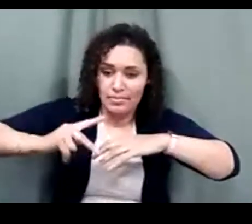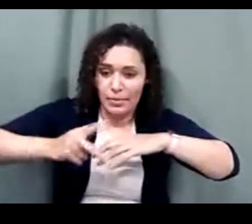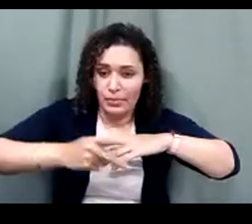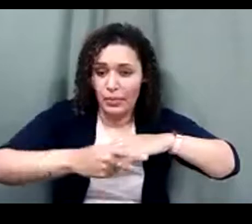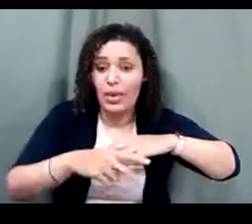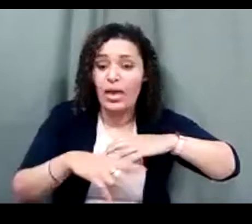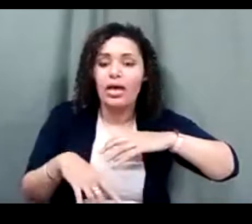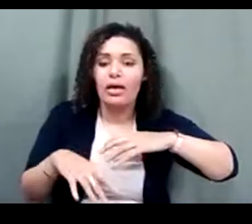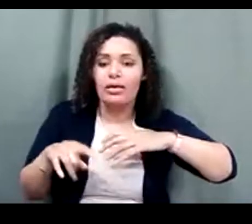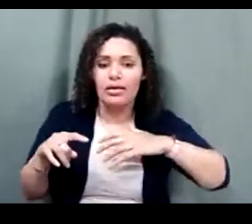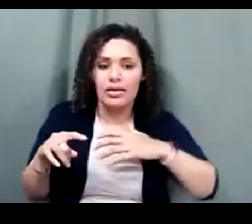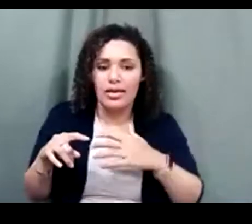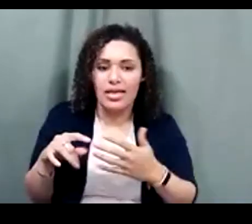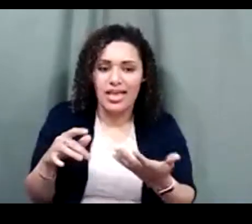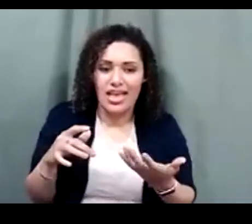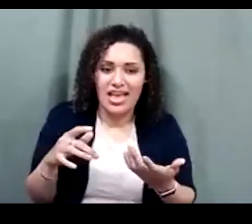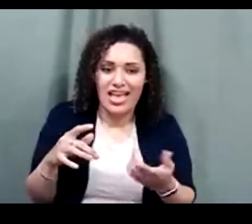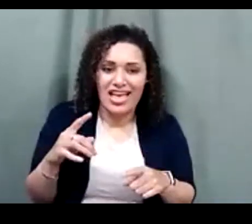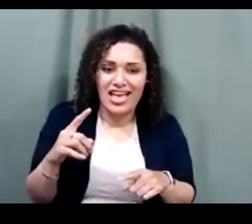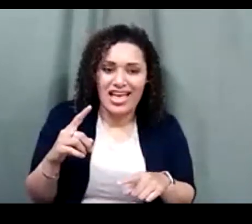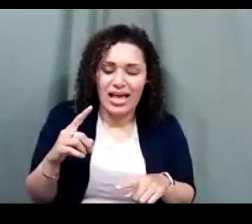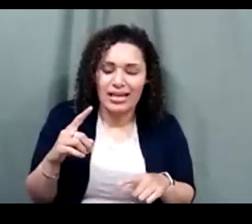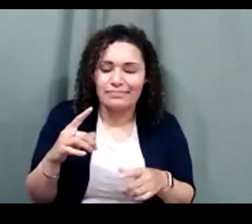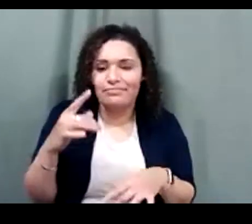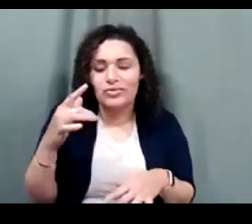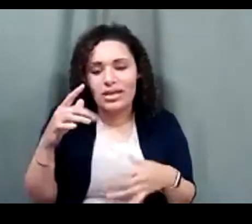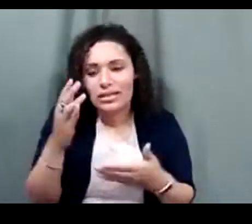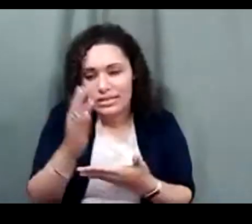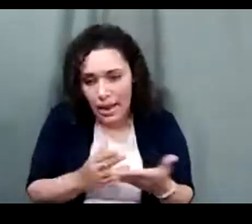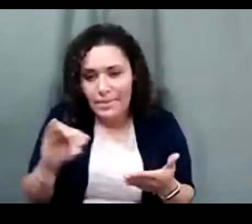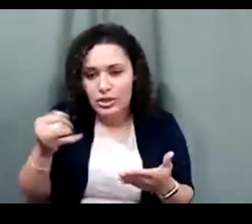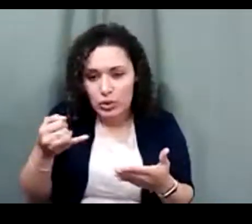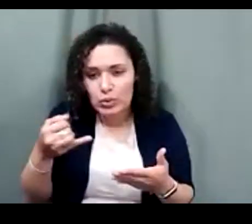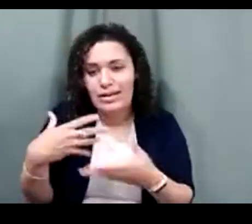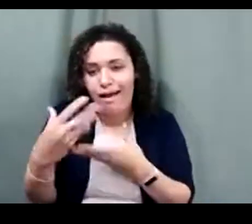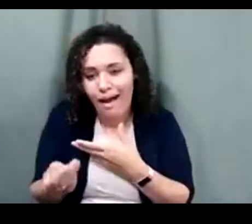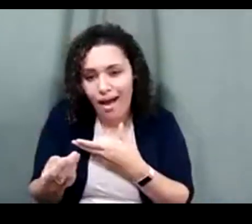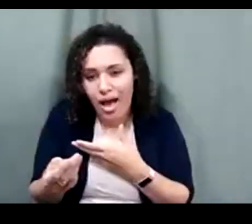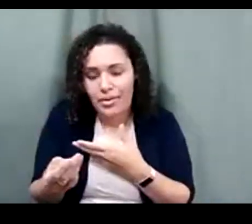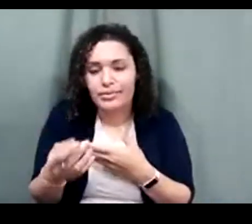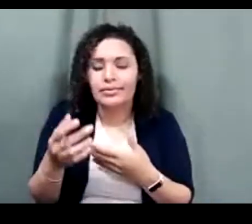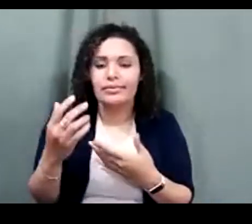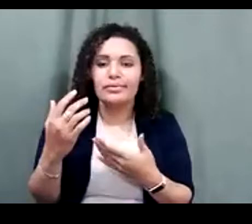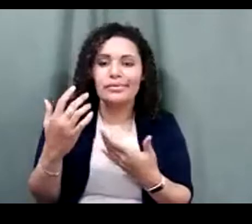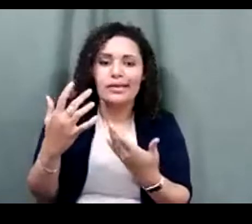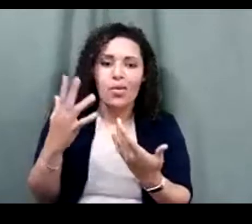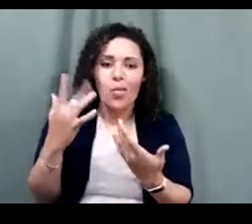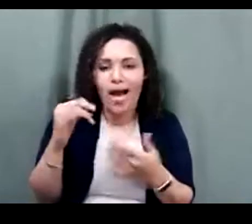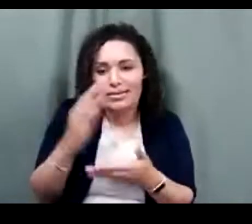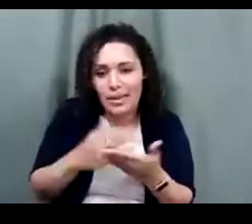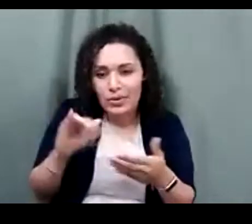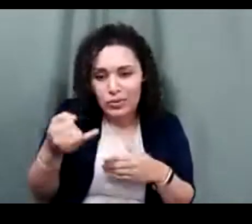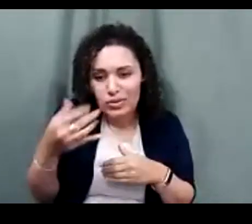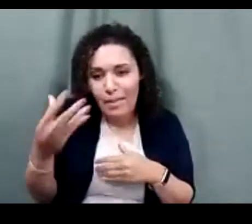it's pretty much impossible to do it without breaking some. So a little bit of the juice gets out, and that's the downside of de-stemming, is a little bit of the juice gets